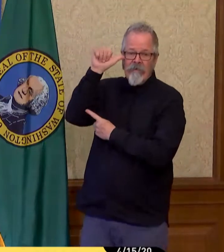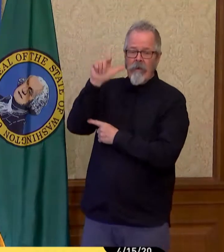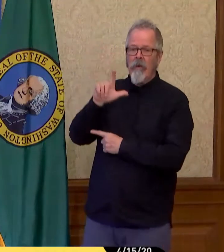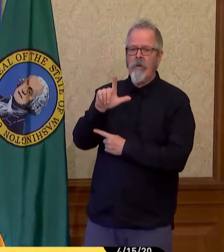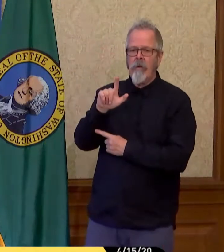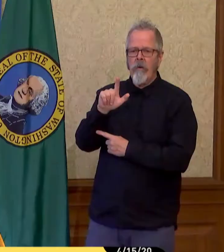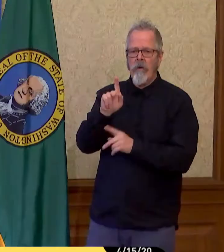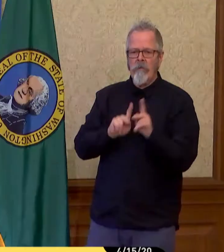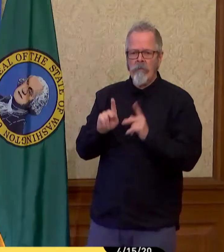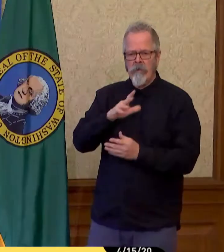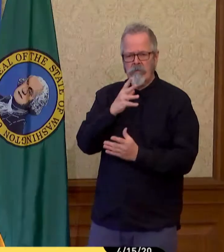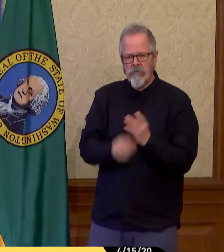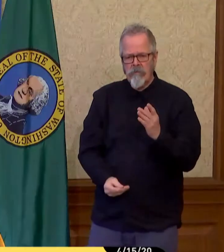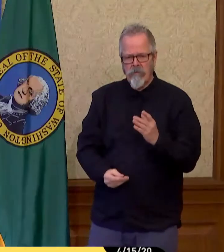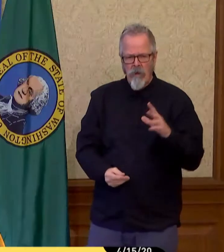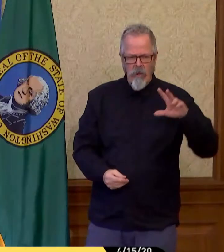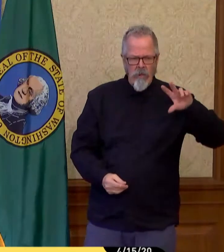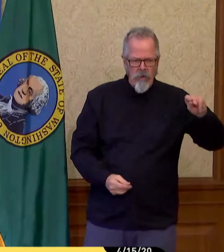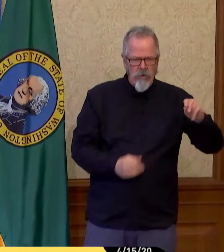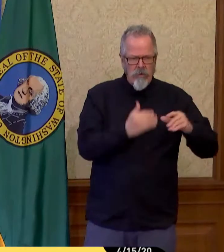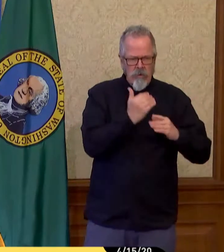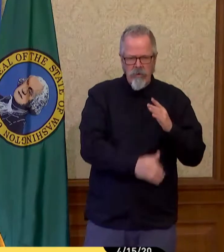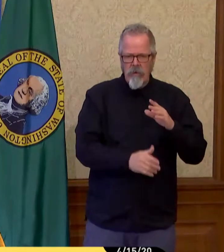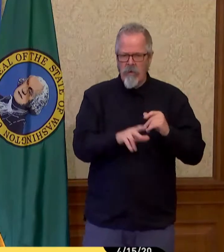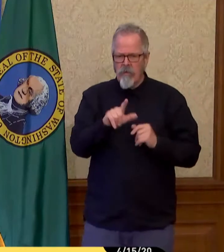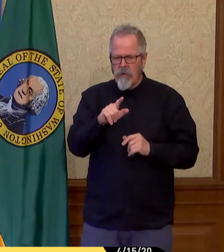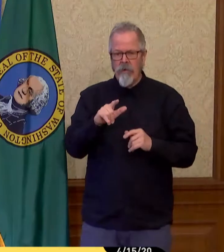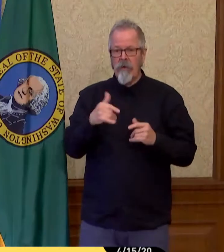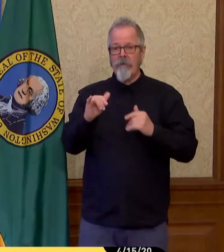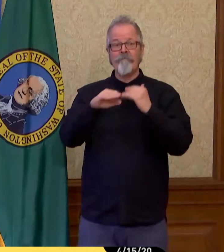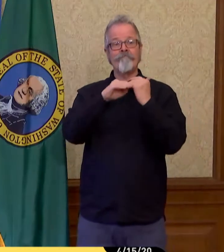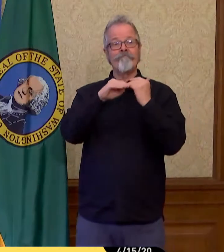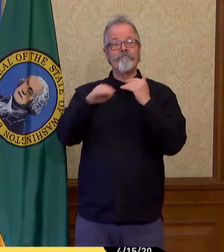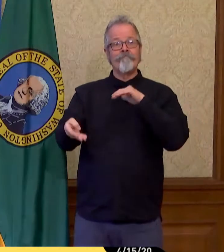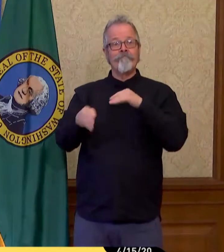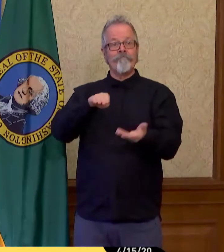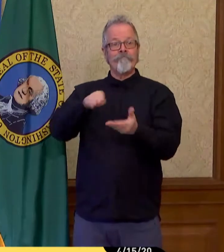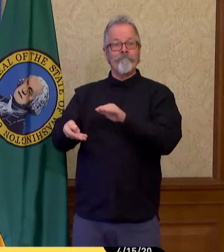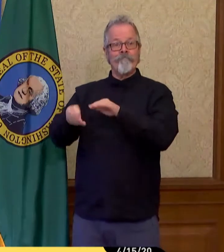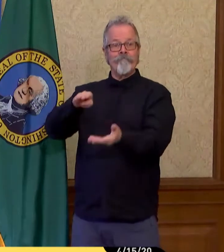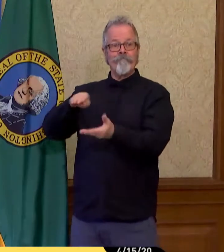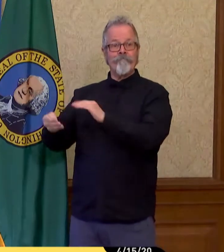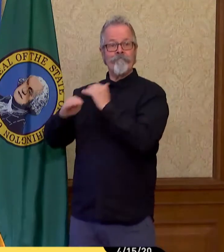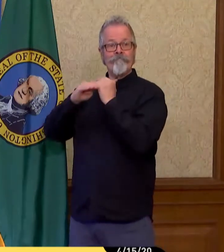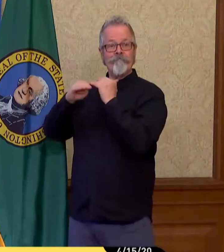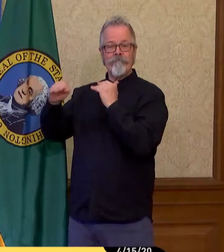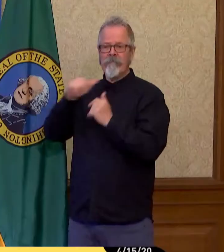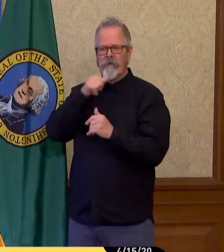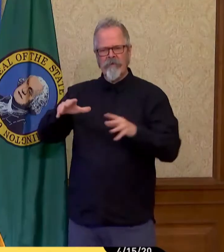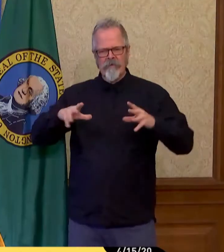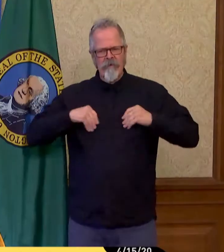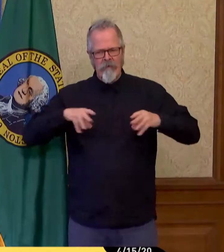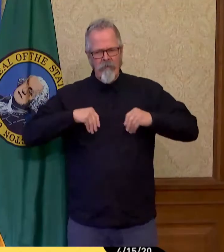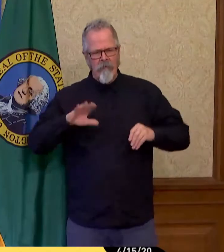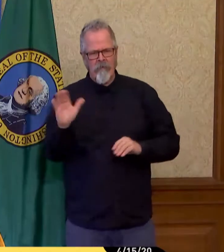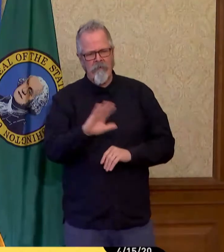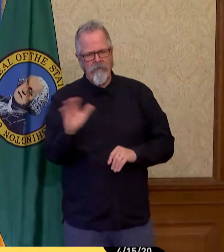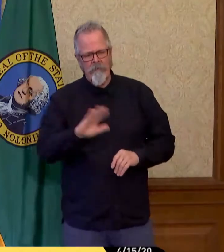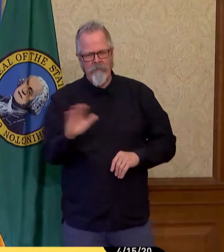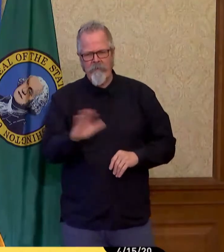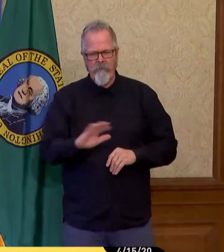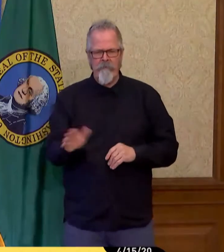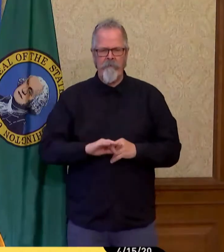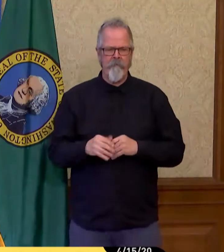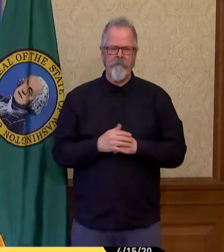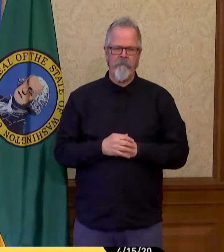in a family. It's unacceptable to us. So this model suggests that we need to do more to be able to bend this